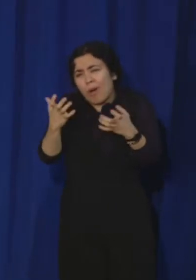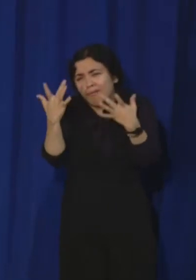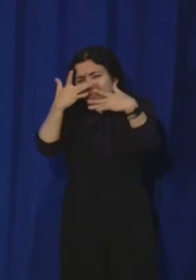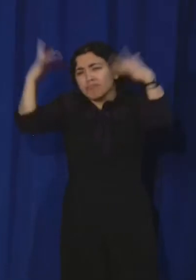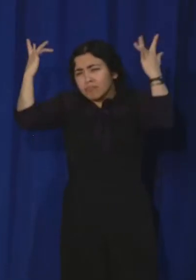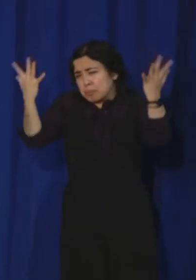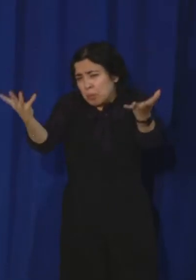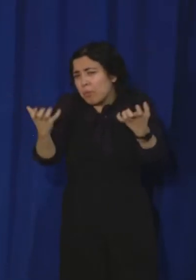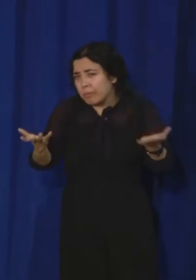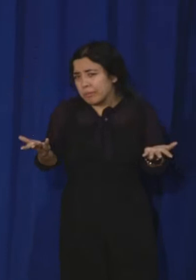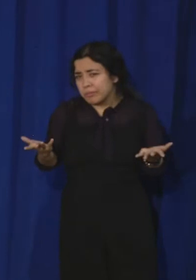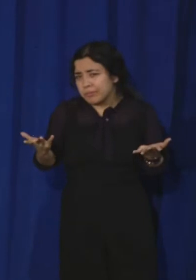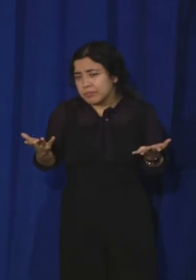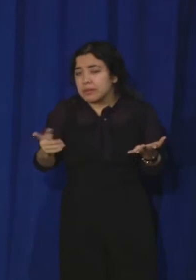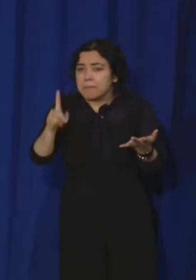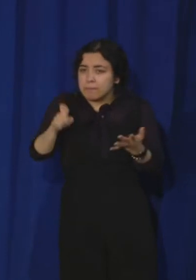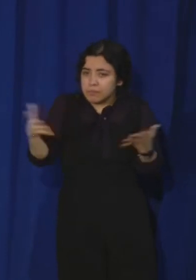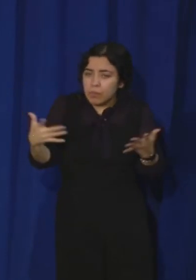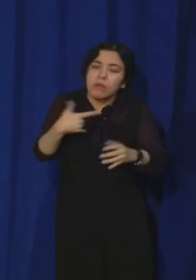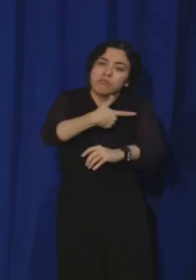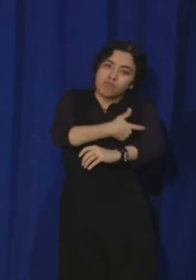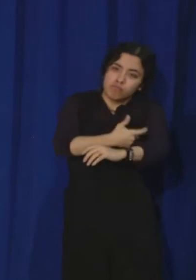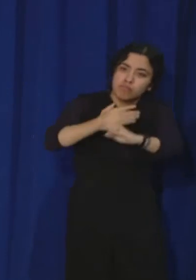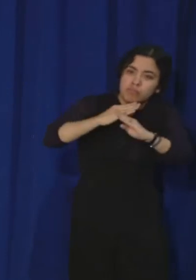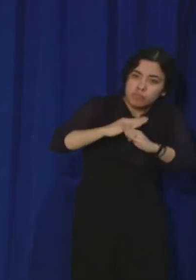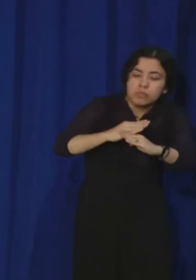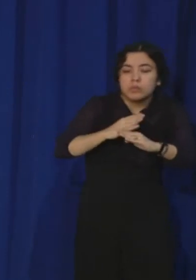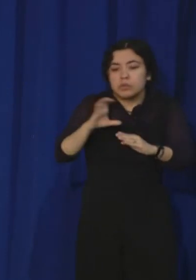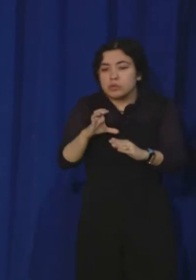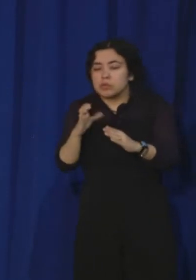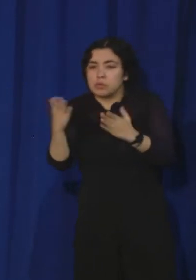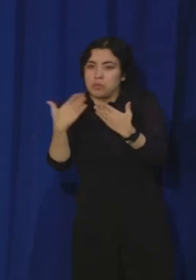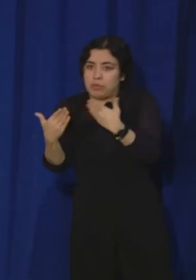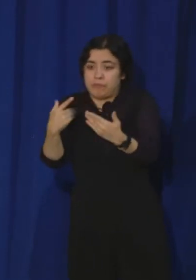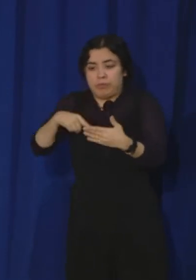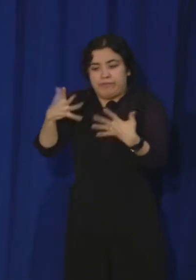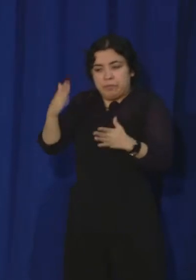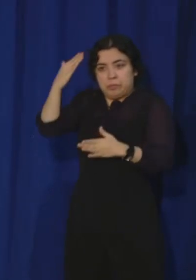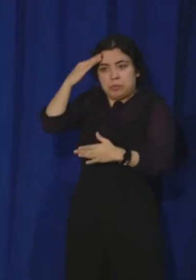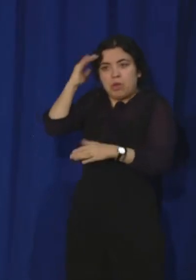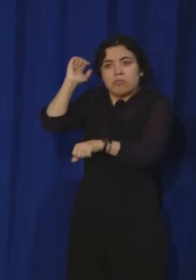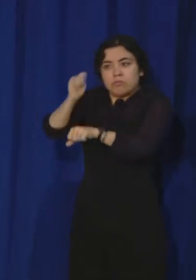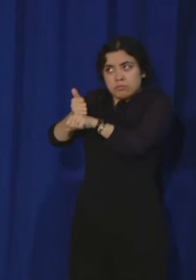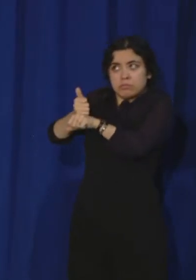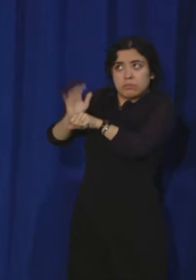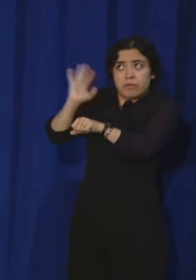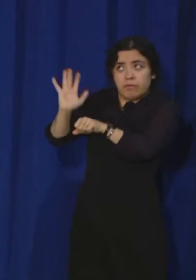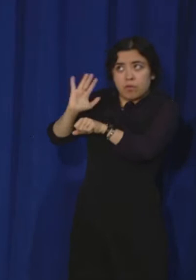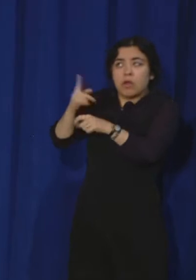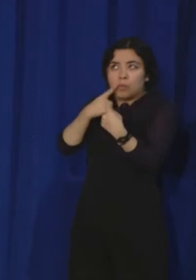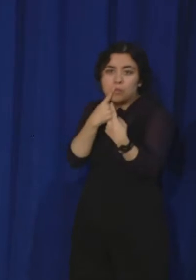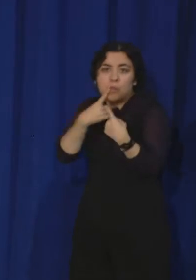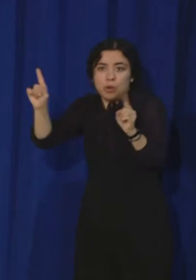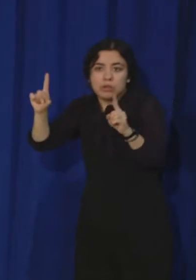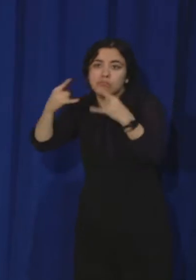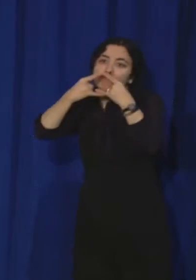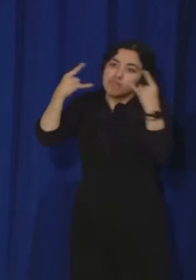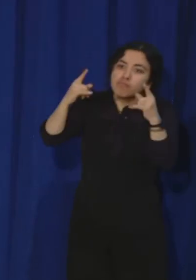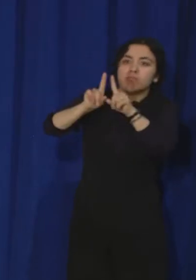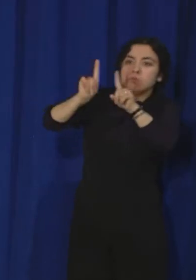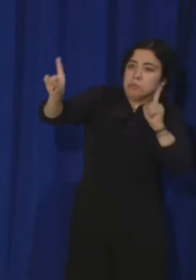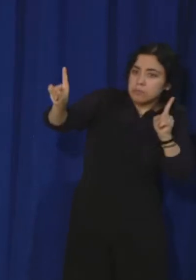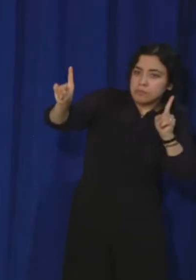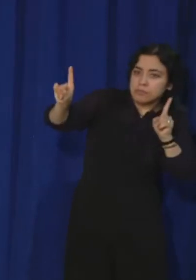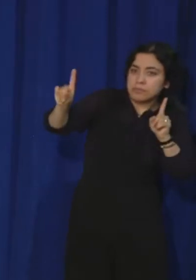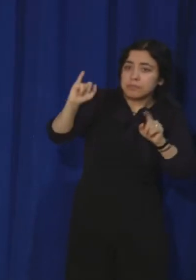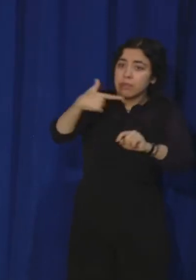vaccine and doing the things that we know work. I think the way the variant will play in here, it's not, you know, the vaccine looks good against every